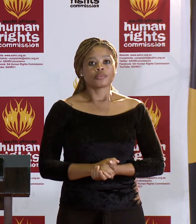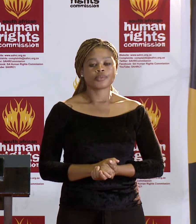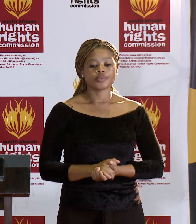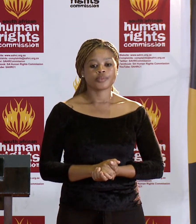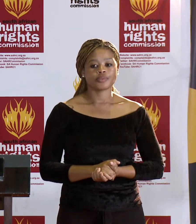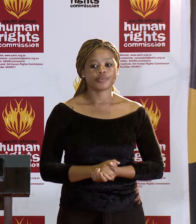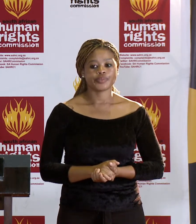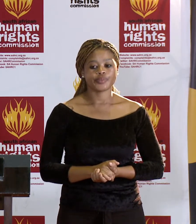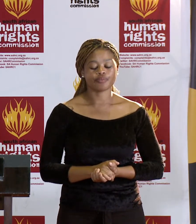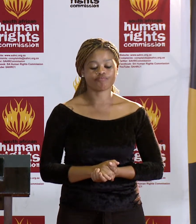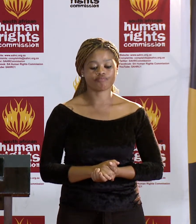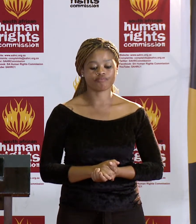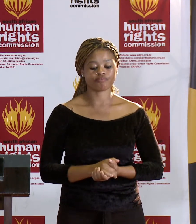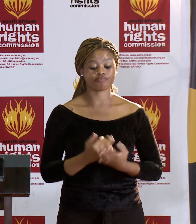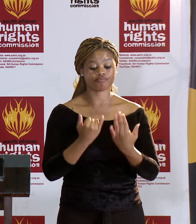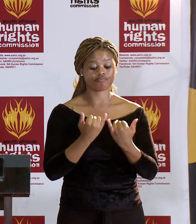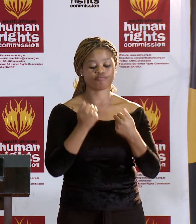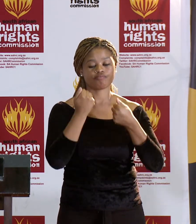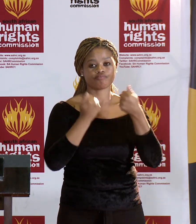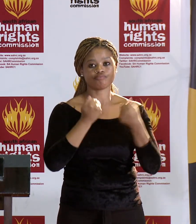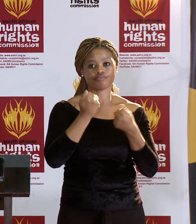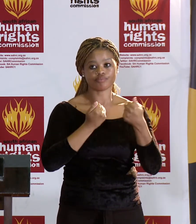And then the car.